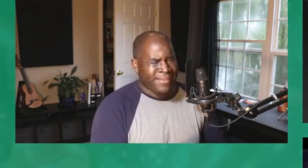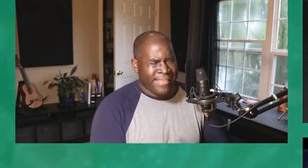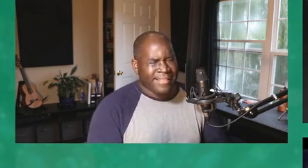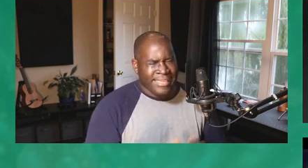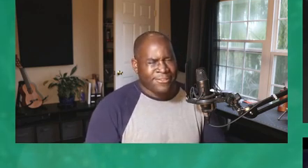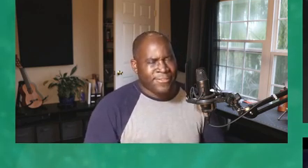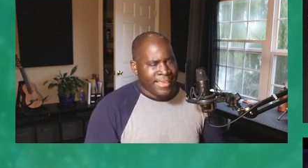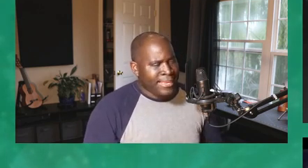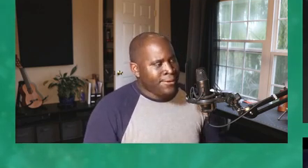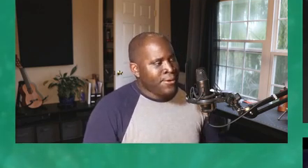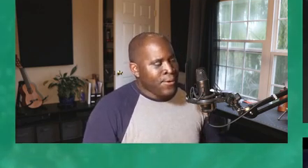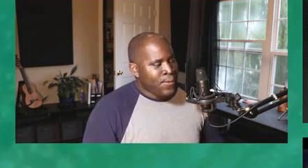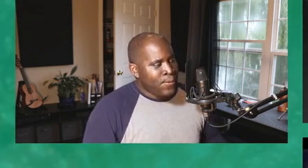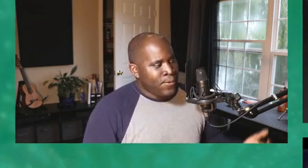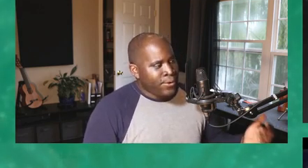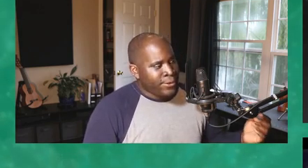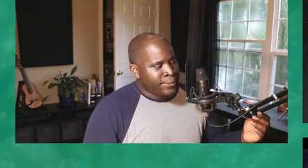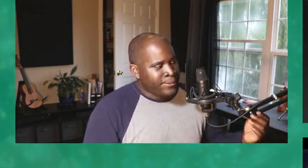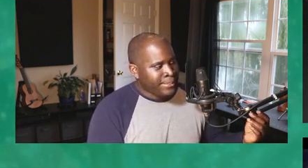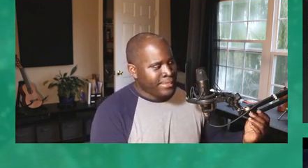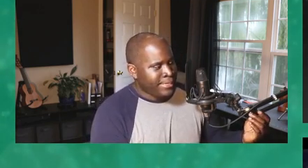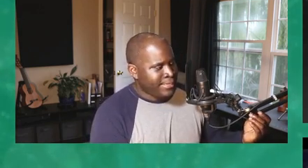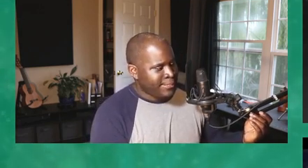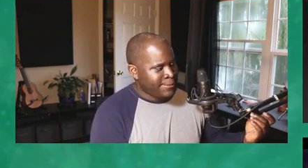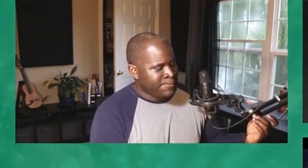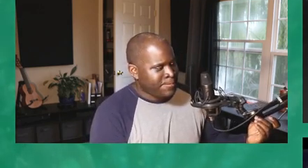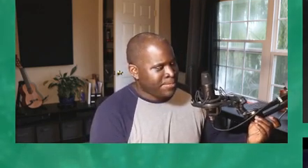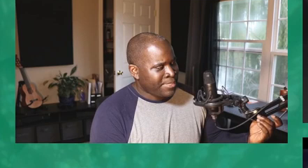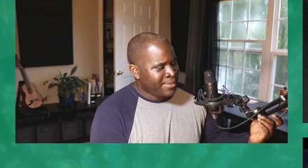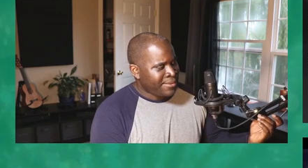signing exact English signing, or